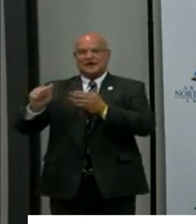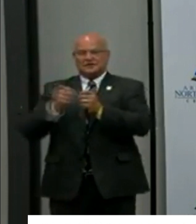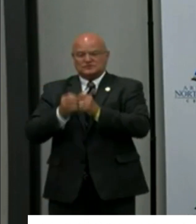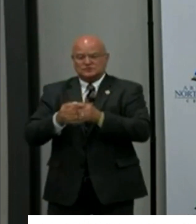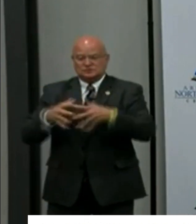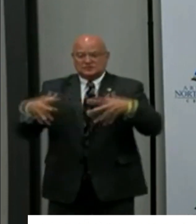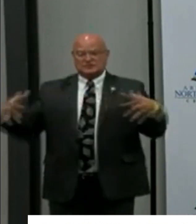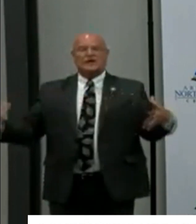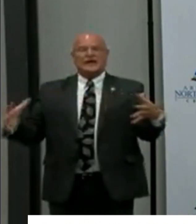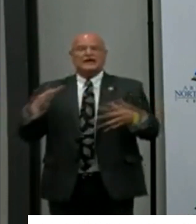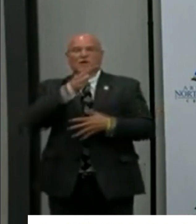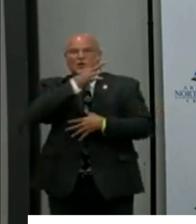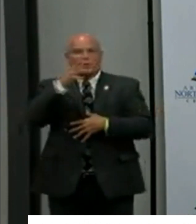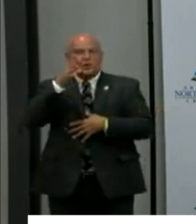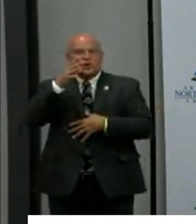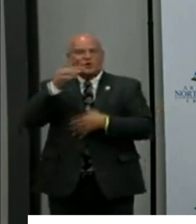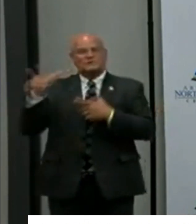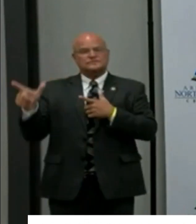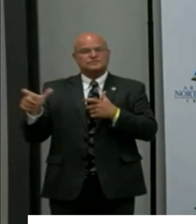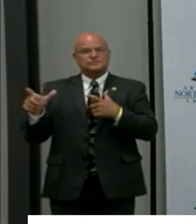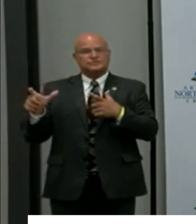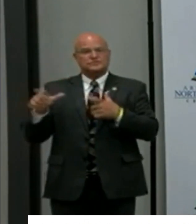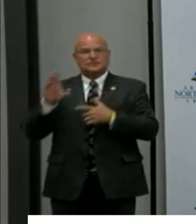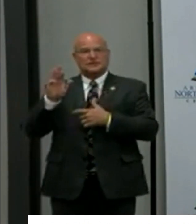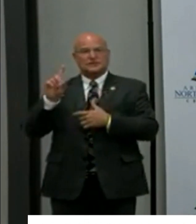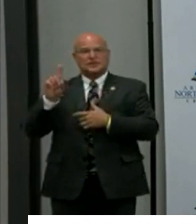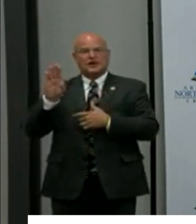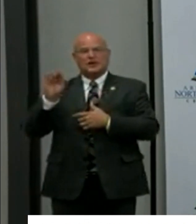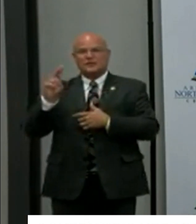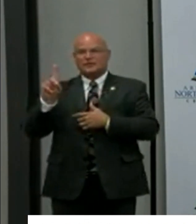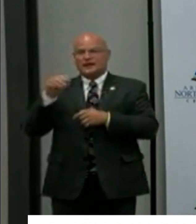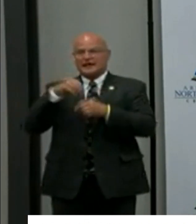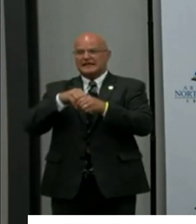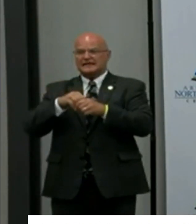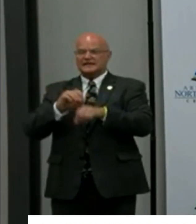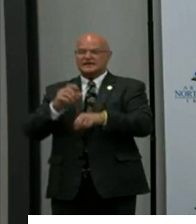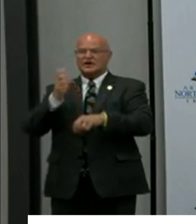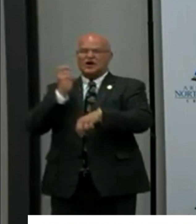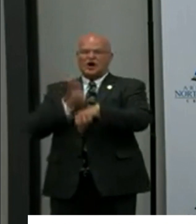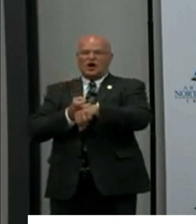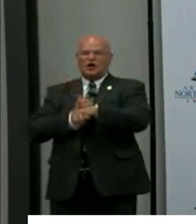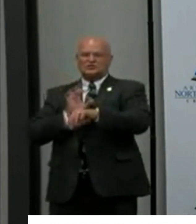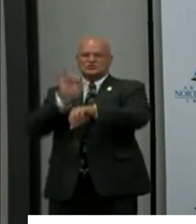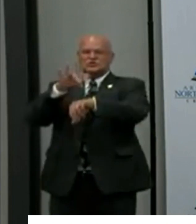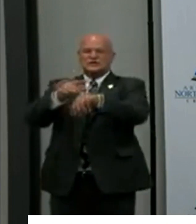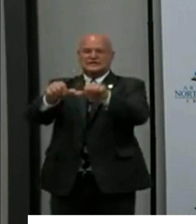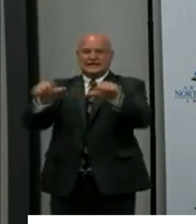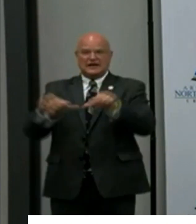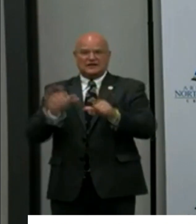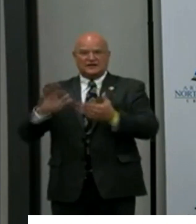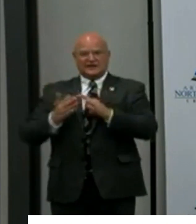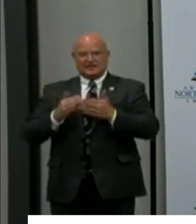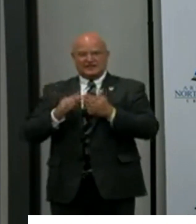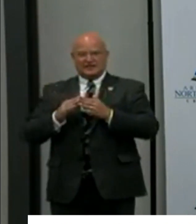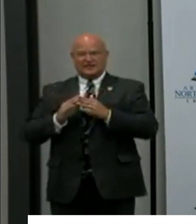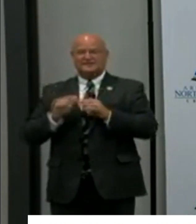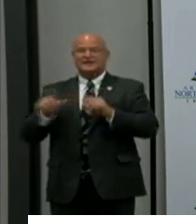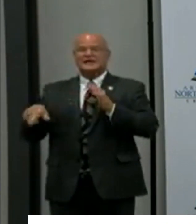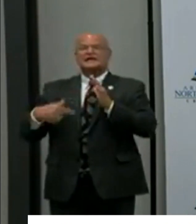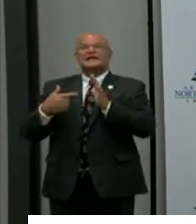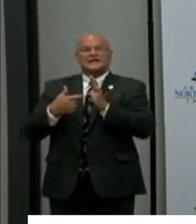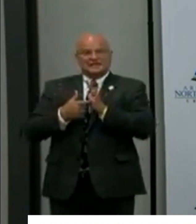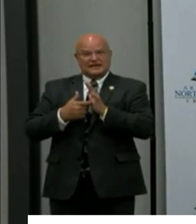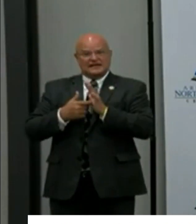expand rural high-speed broadband into their hard-to-reach areas of their community. This